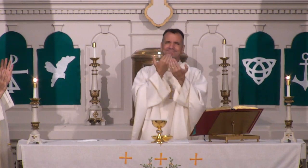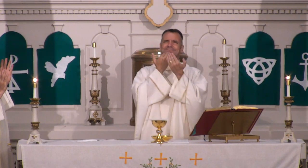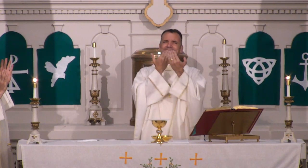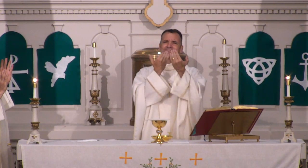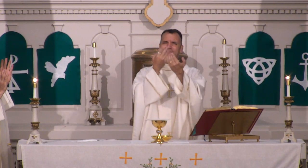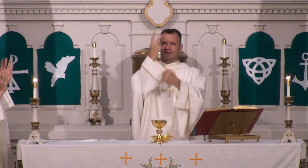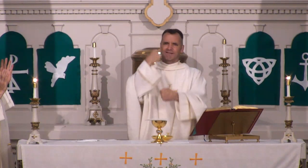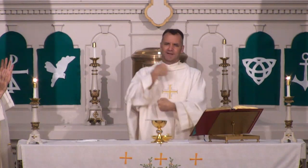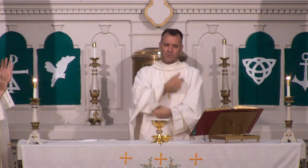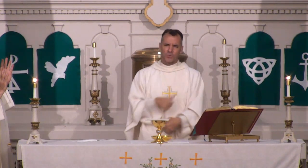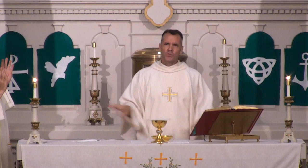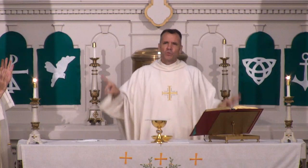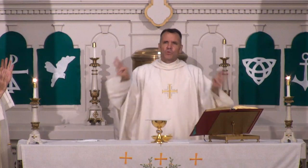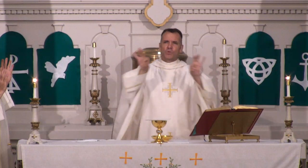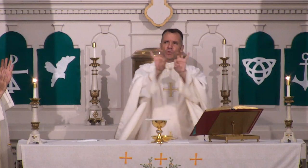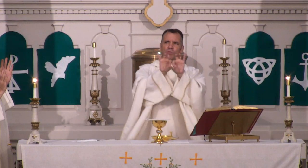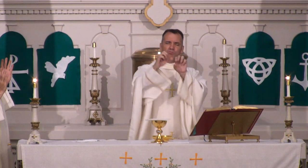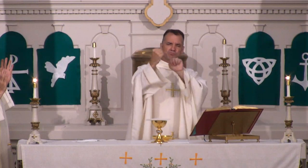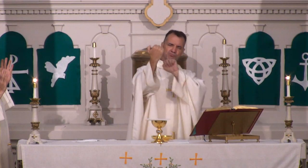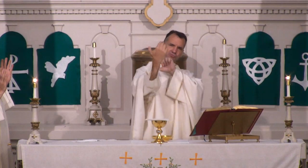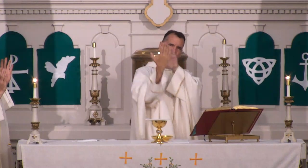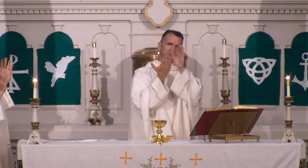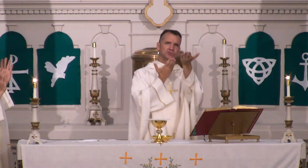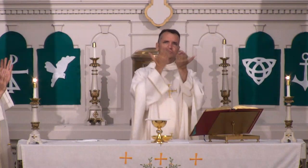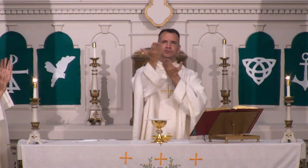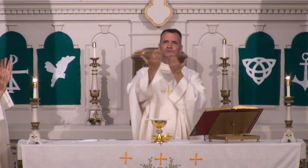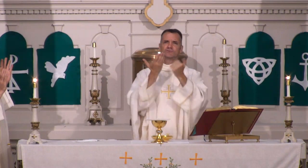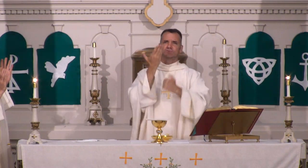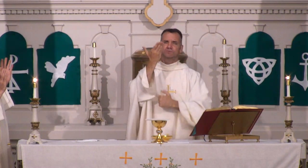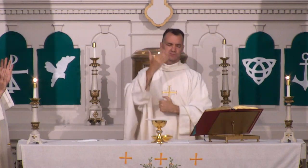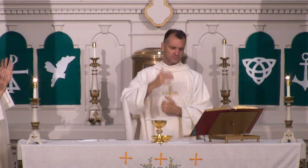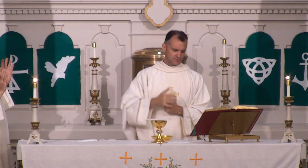salvation, giving thanks that you have held us worthy to be in your presence